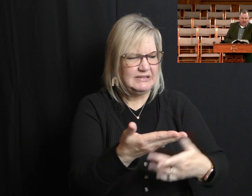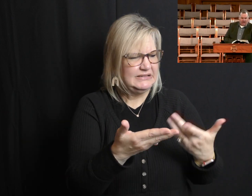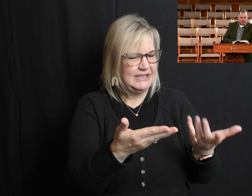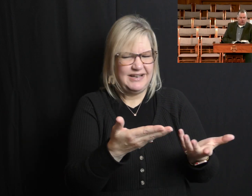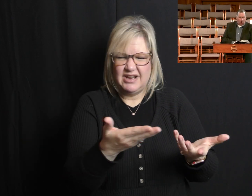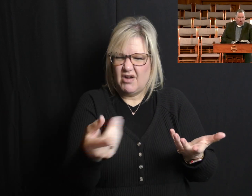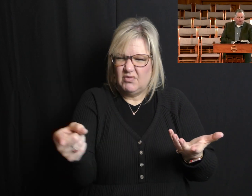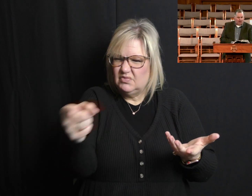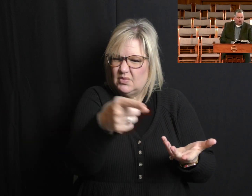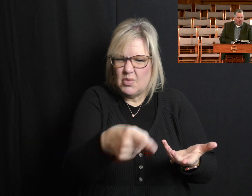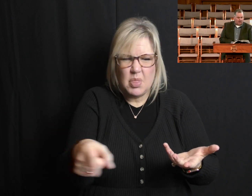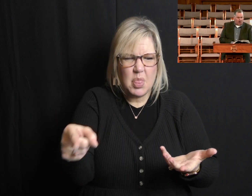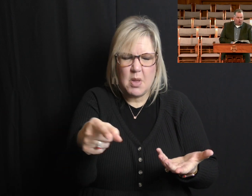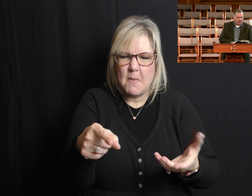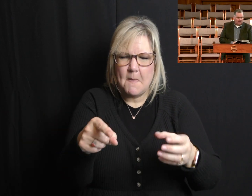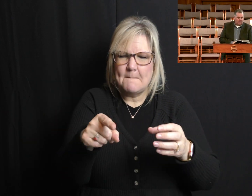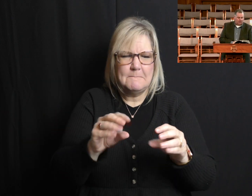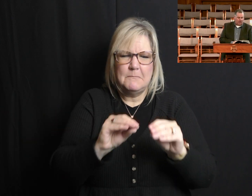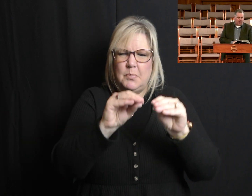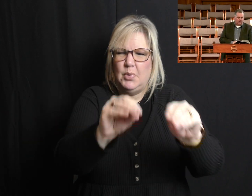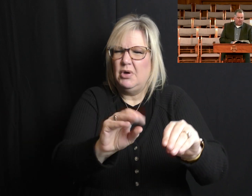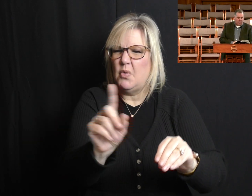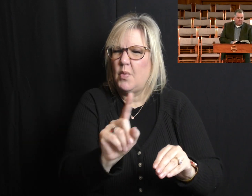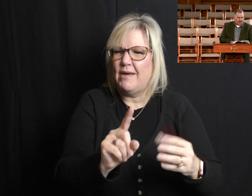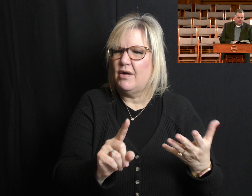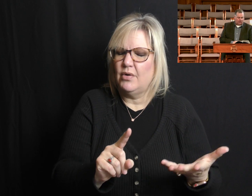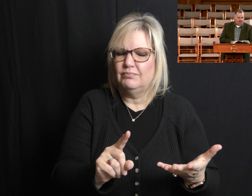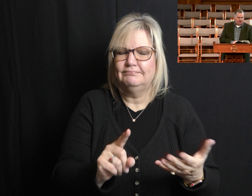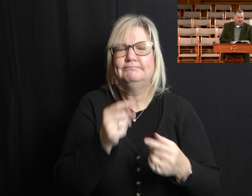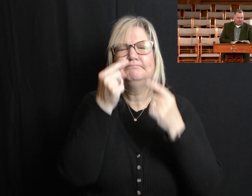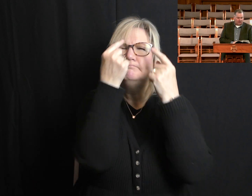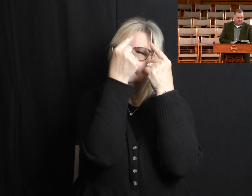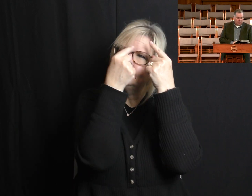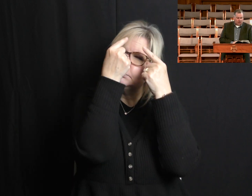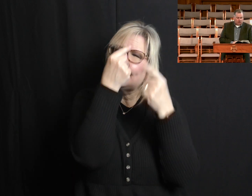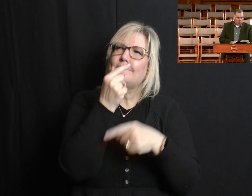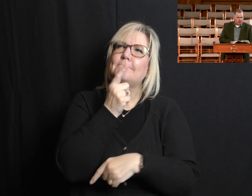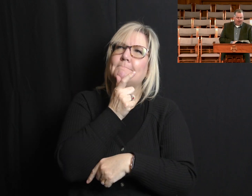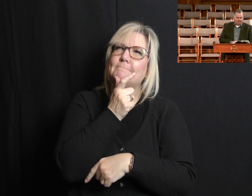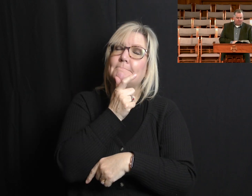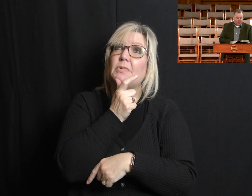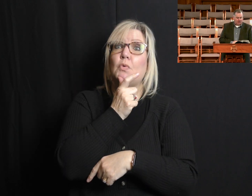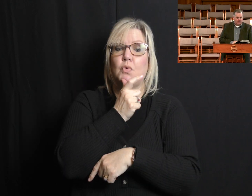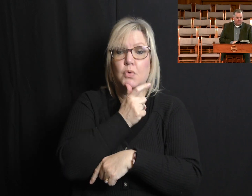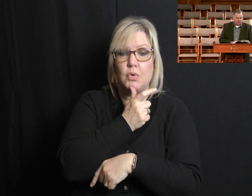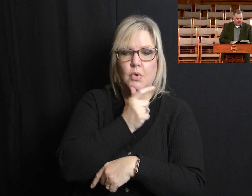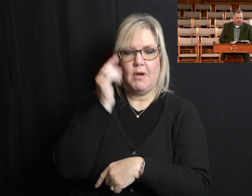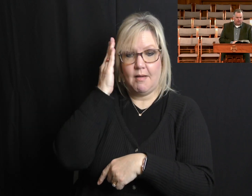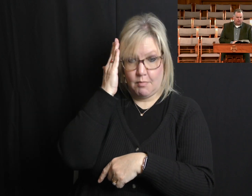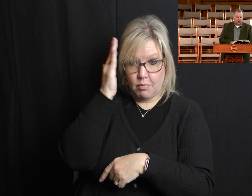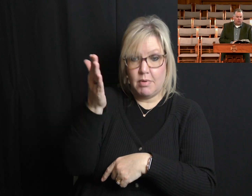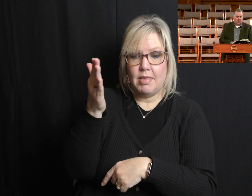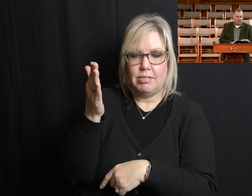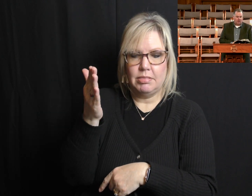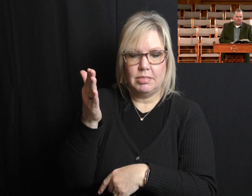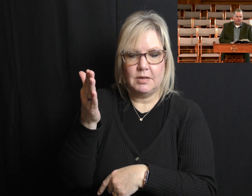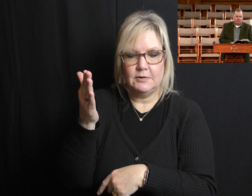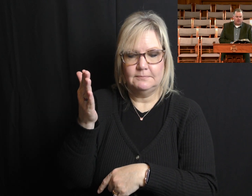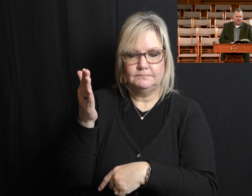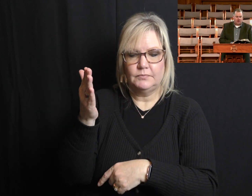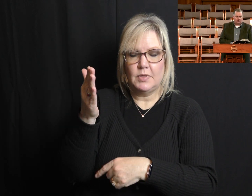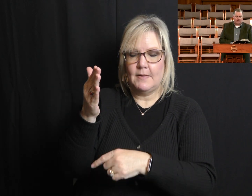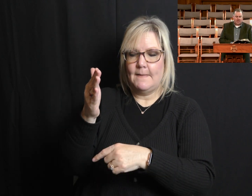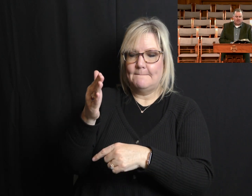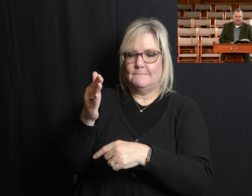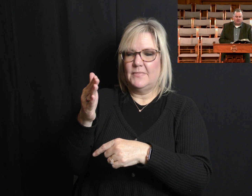ones and store all of my grain and all of my goods there. Then I'll say to myself, 'You have many goods stored up. for